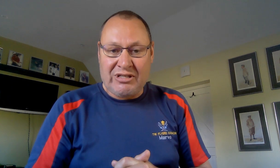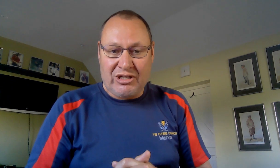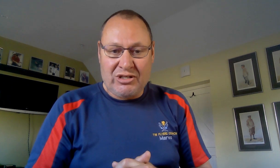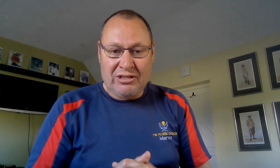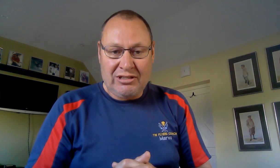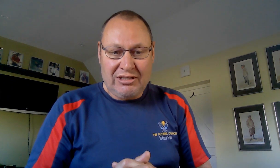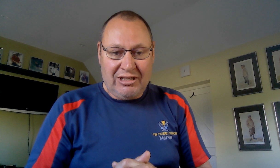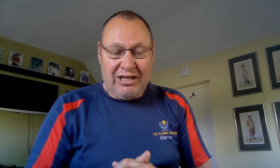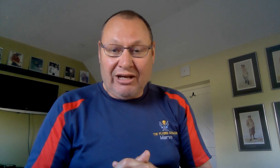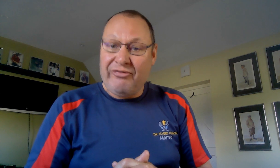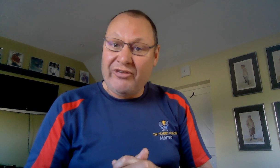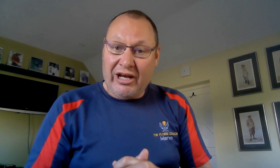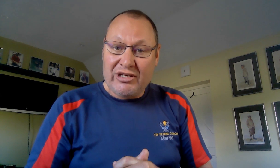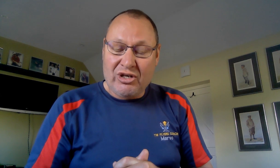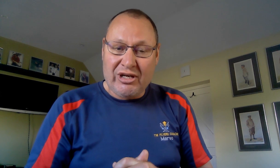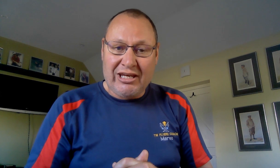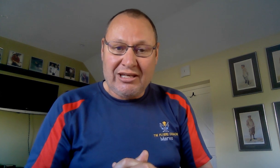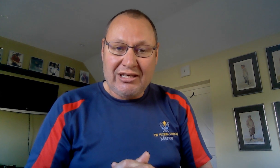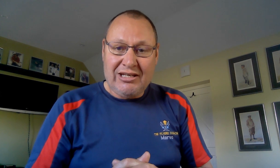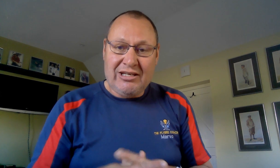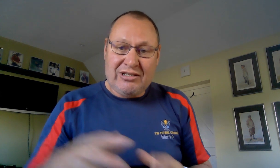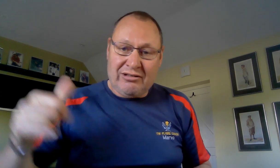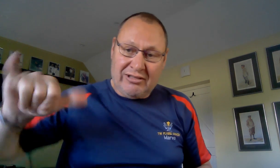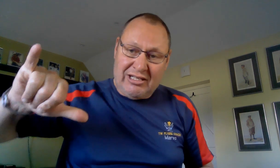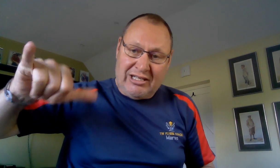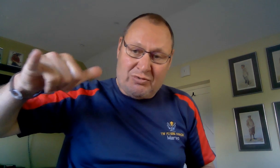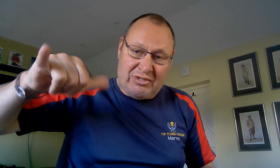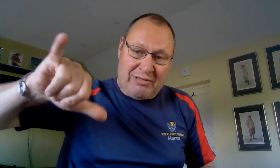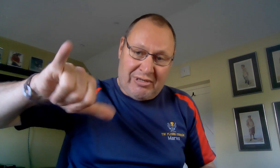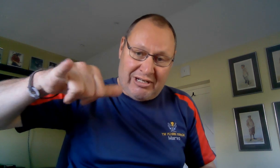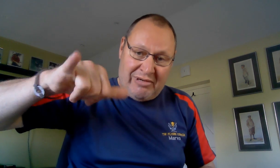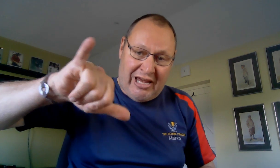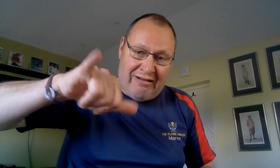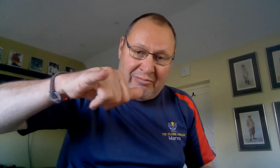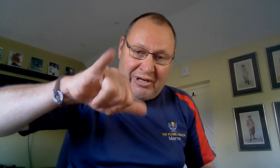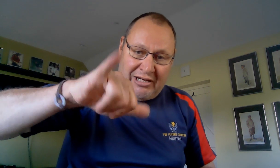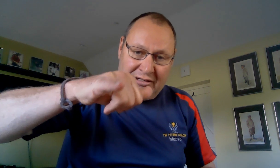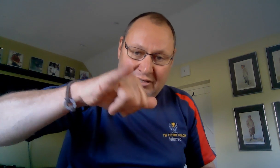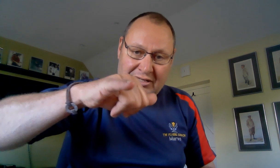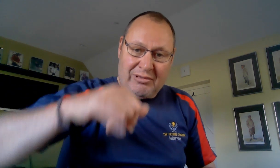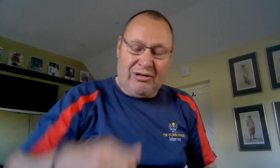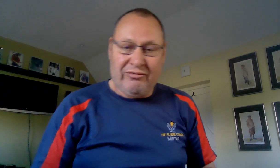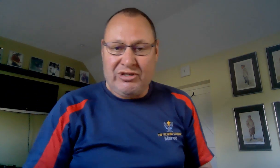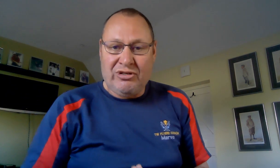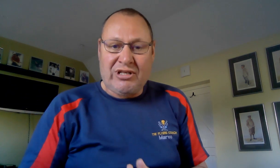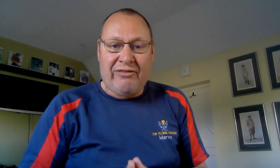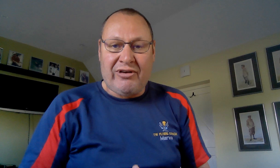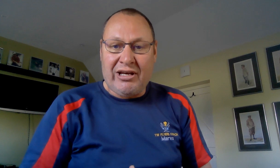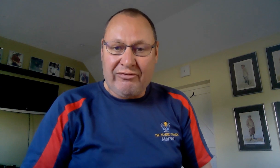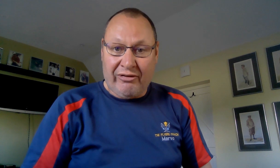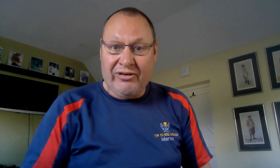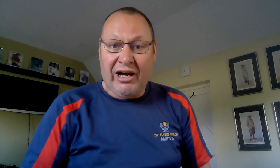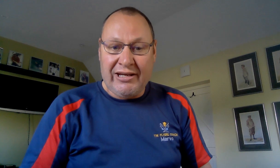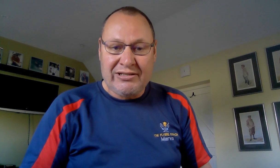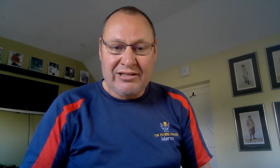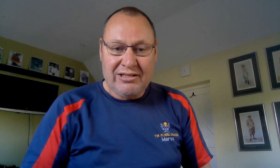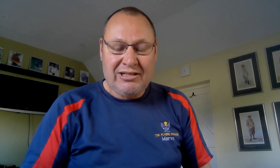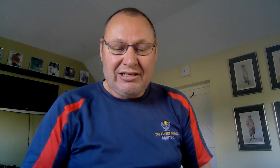interpretation of flyers hockey. So this would typically be aeroplane. Oliver's used that for flyers.